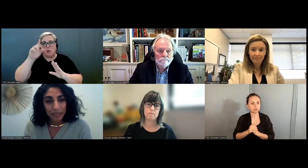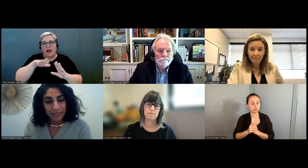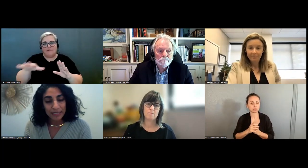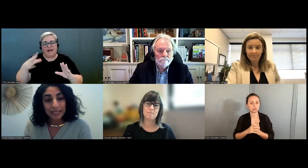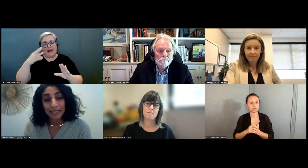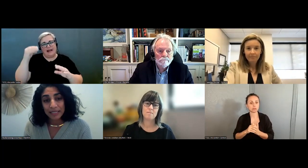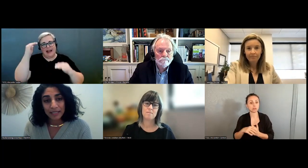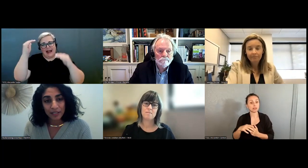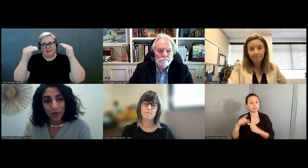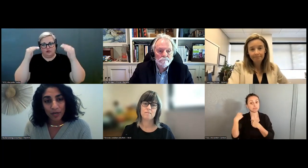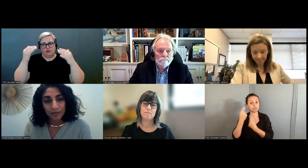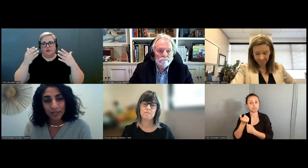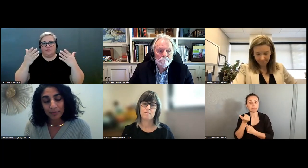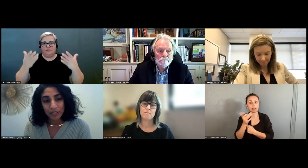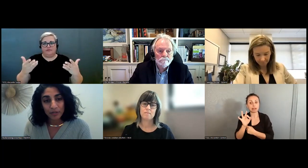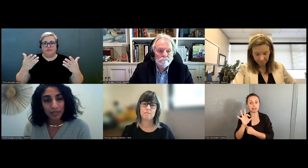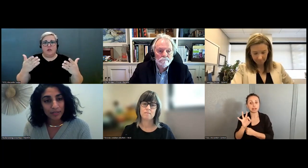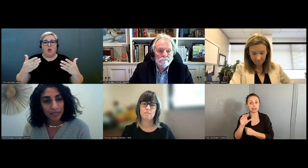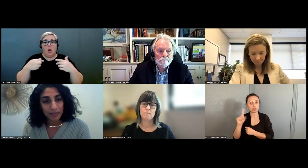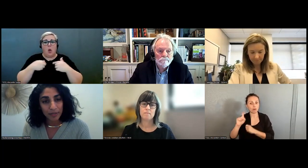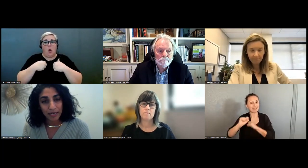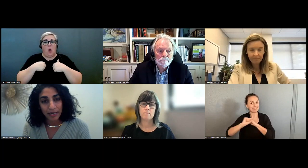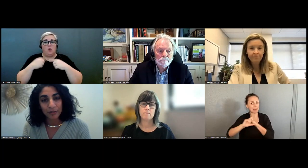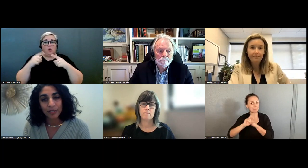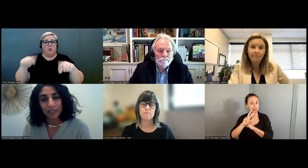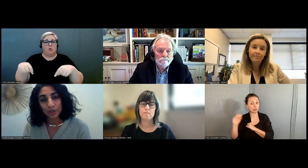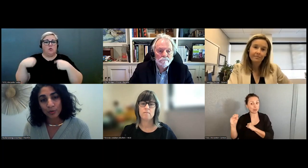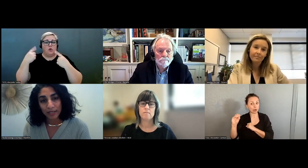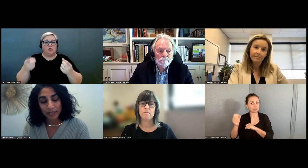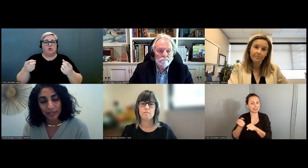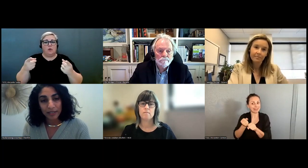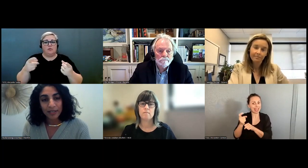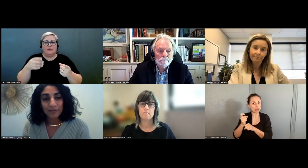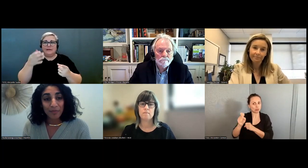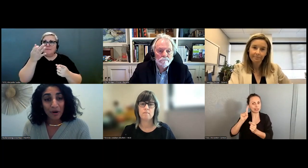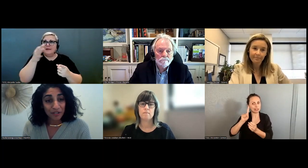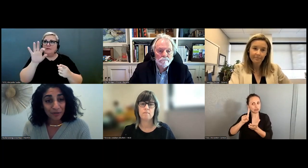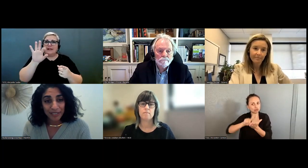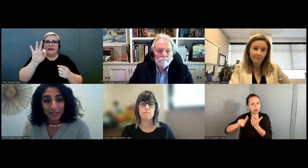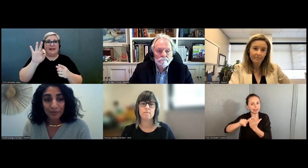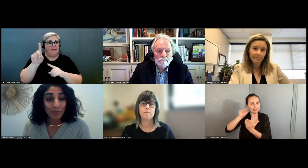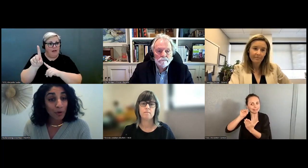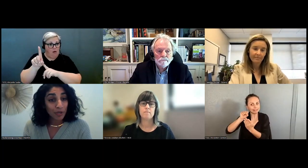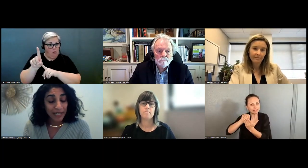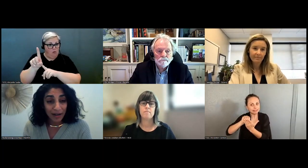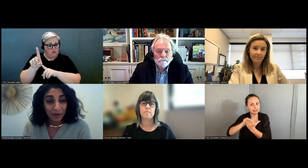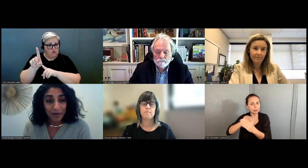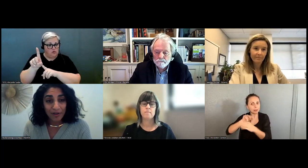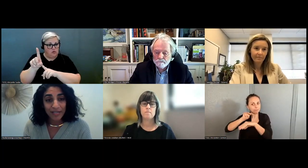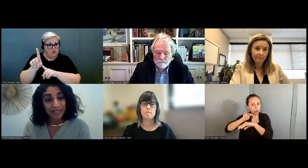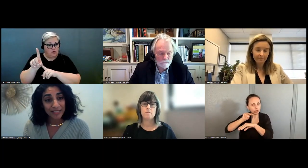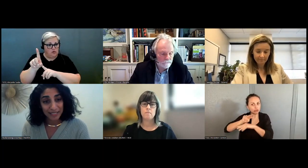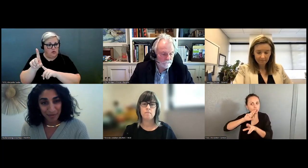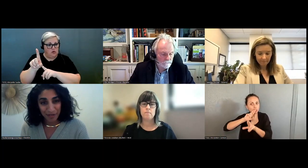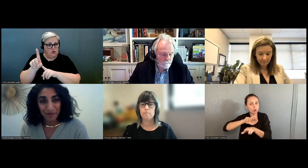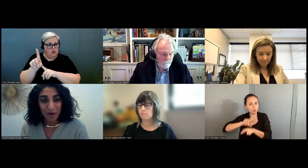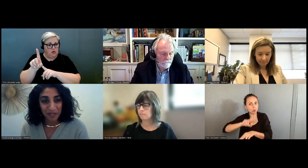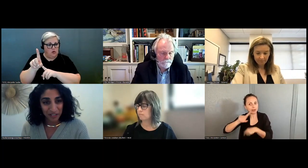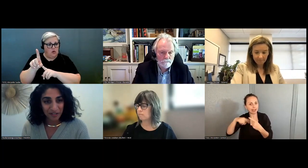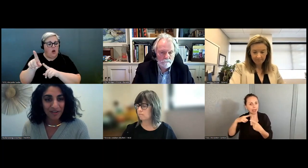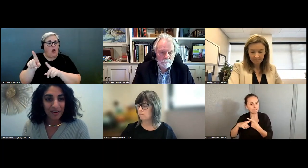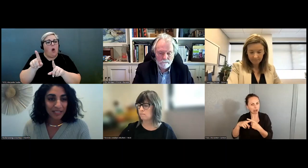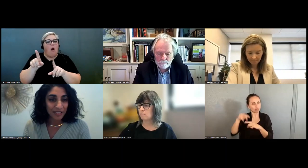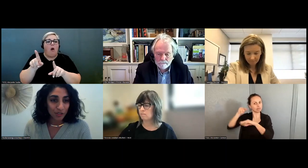We have been, since 1991, Campaign 2000 has been annually tracking, monitoring, reporting out on, acting as a bit of